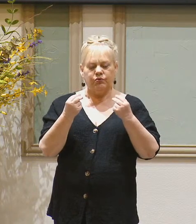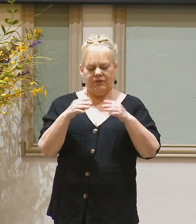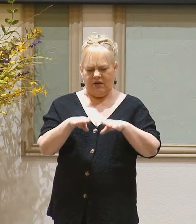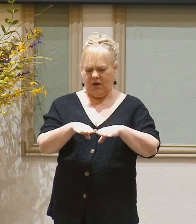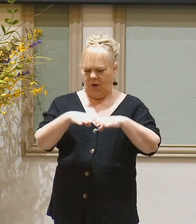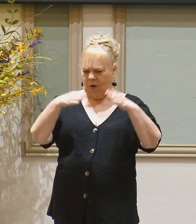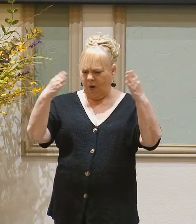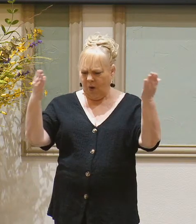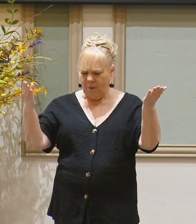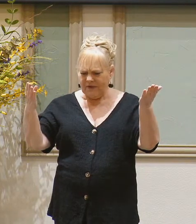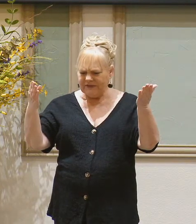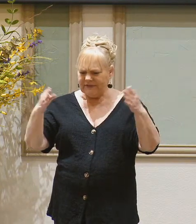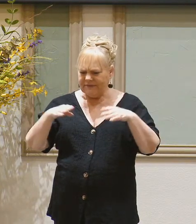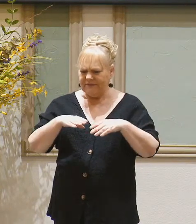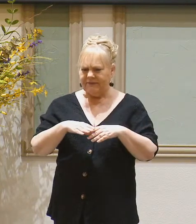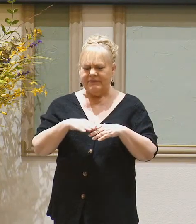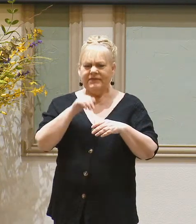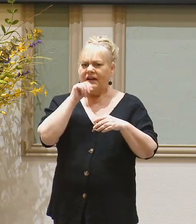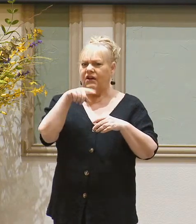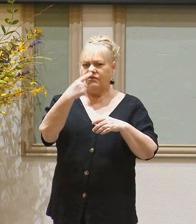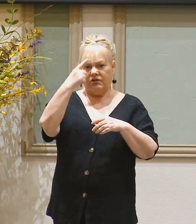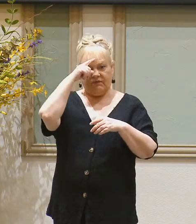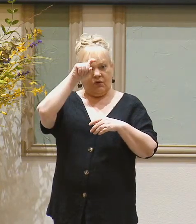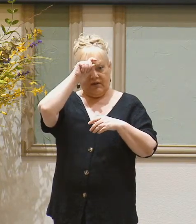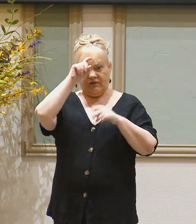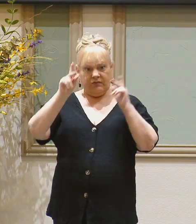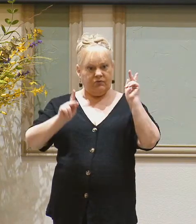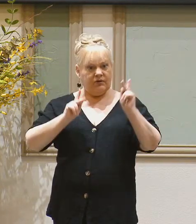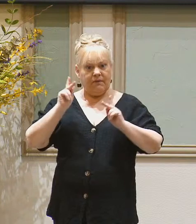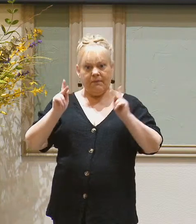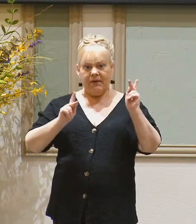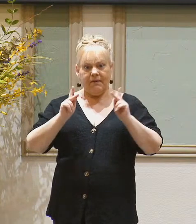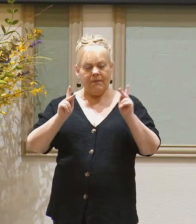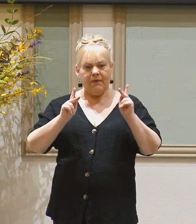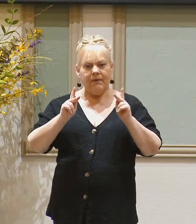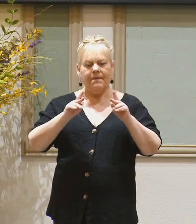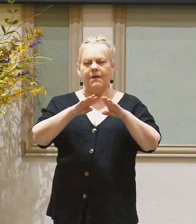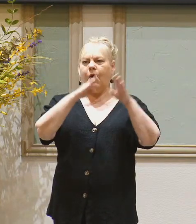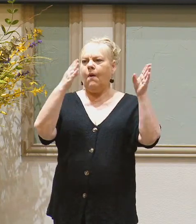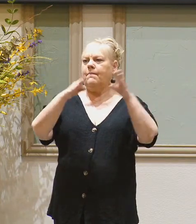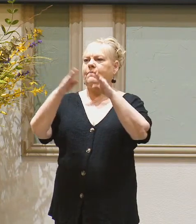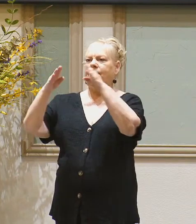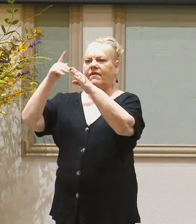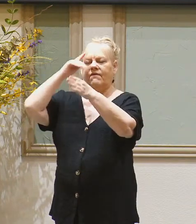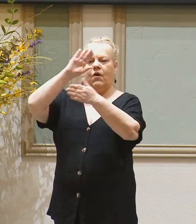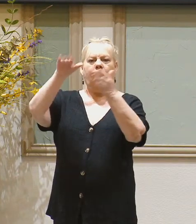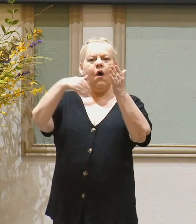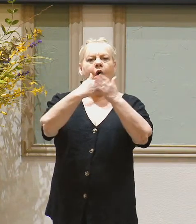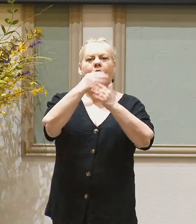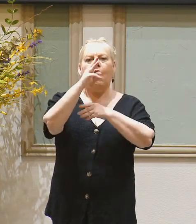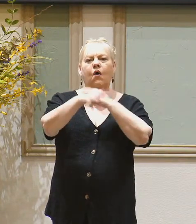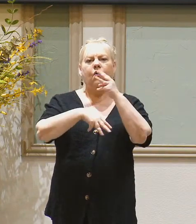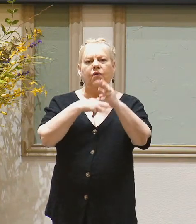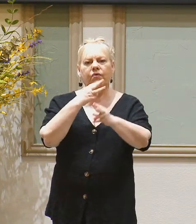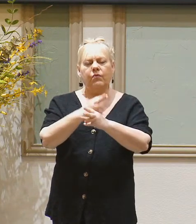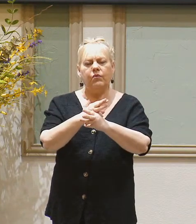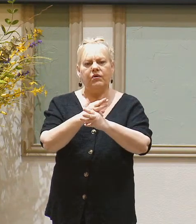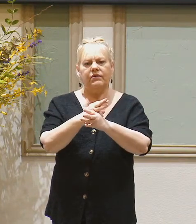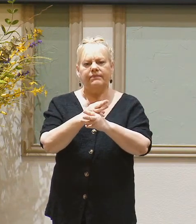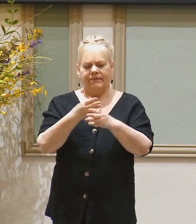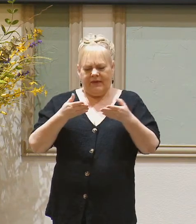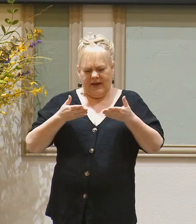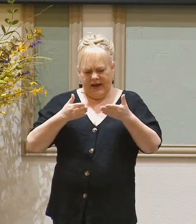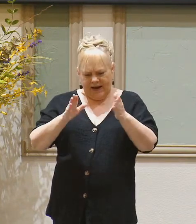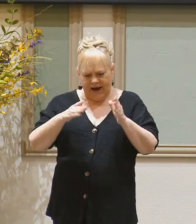opens up the storehouses, not just to the Egyptian people, but to the whole world. He